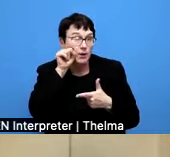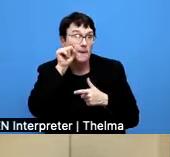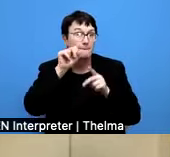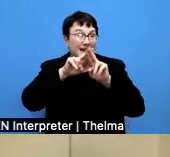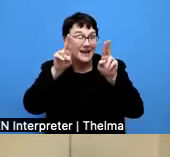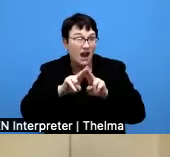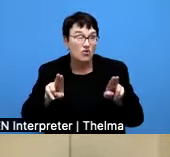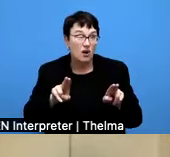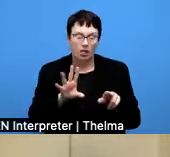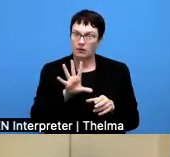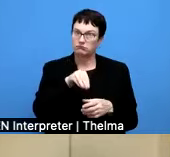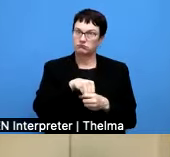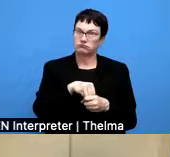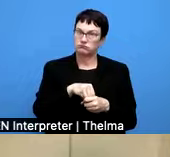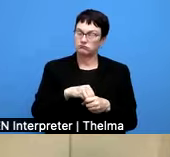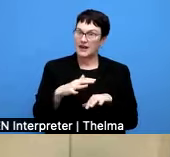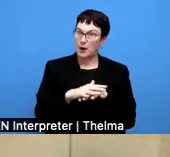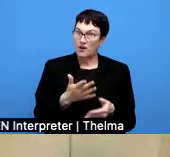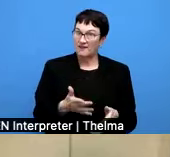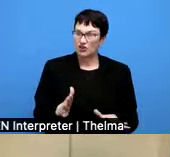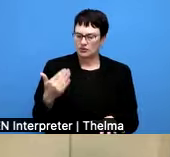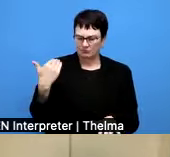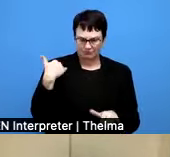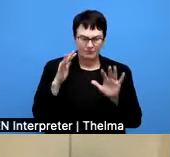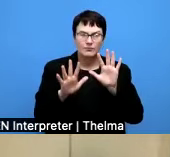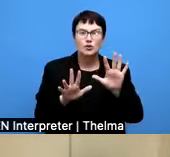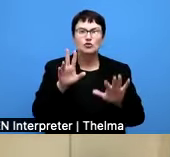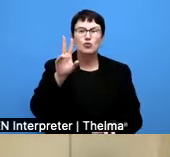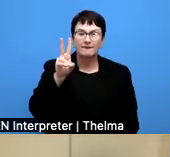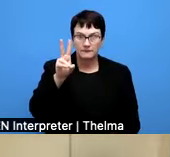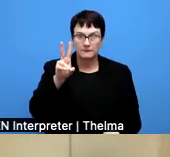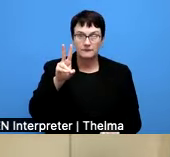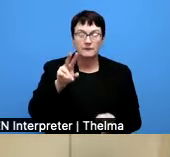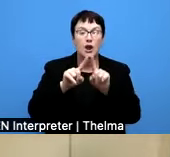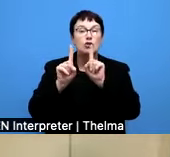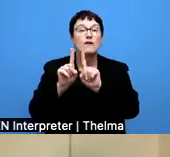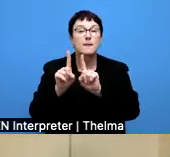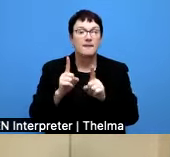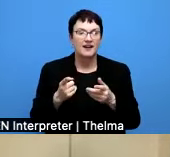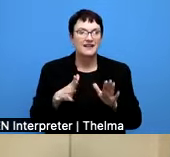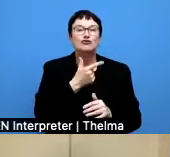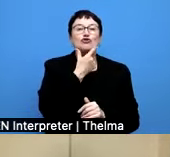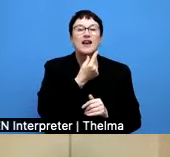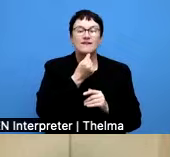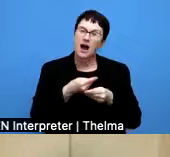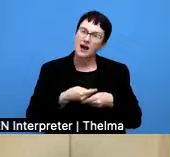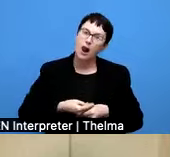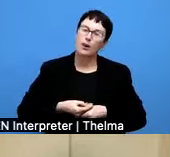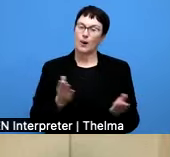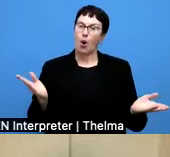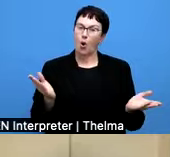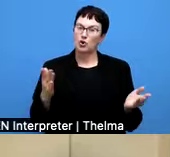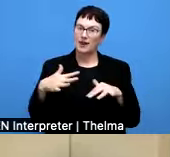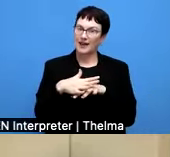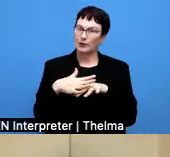launched it on the 12th of November in Geneva. And this new network will help